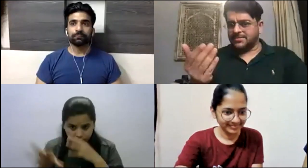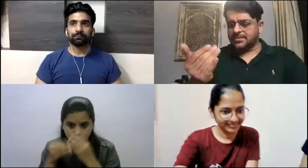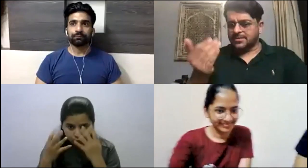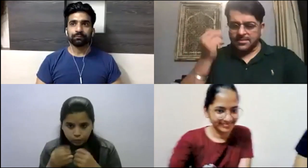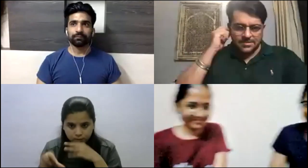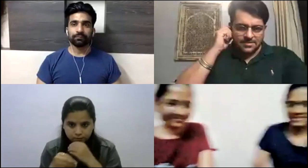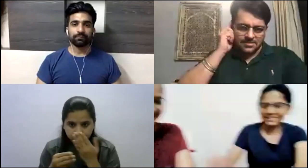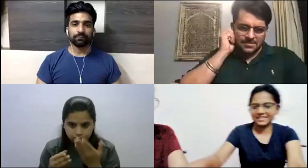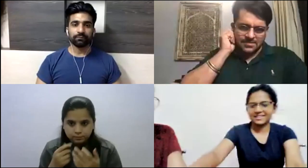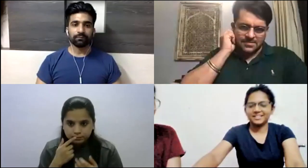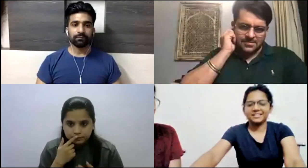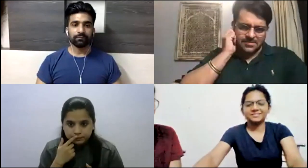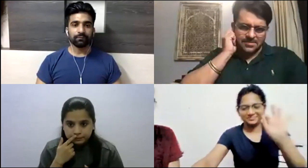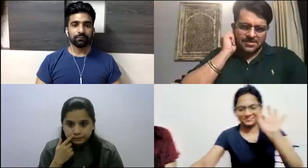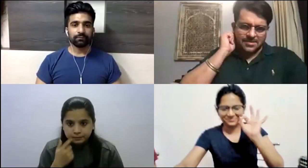on.